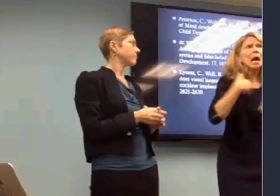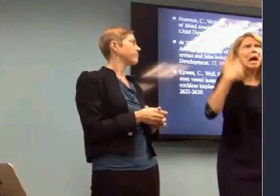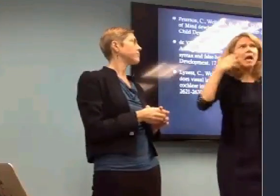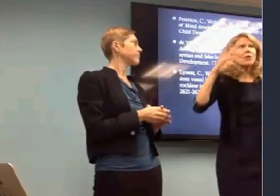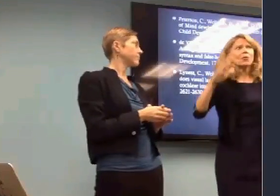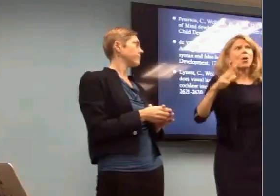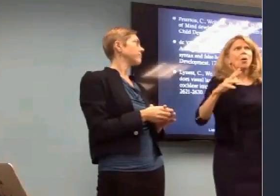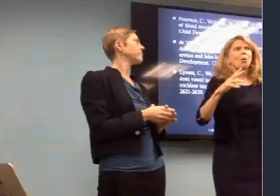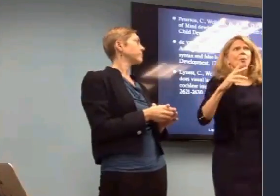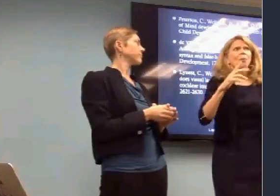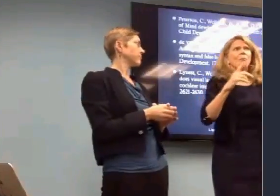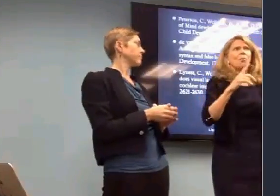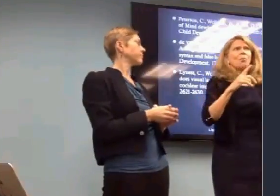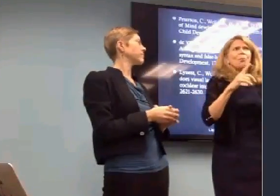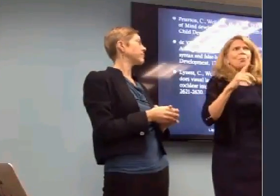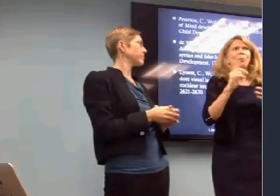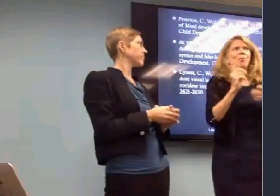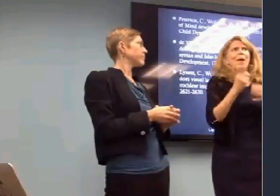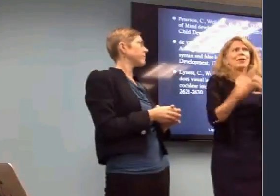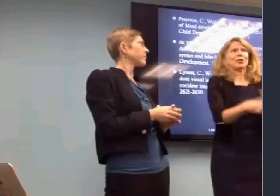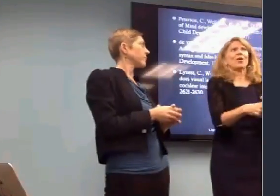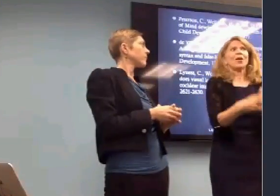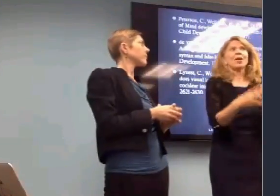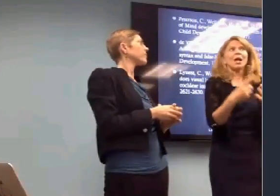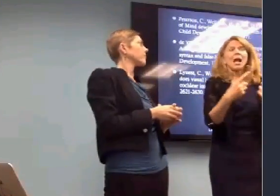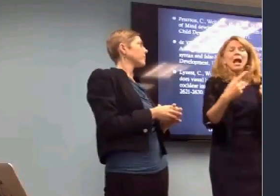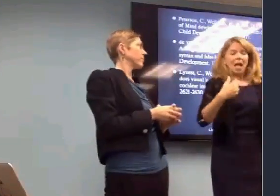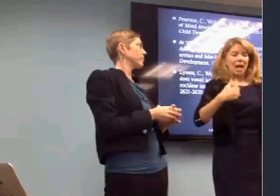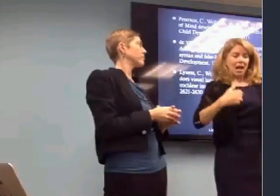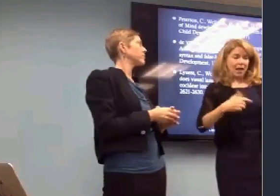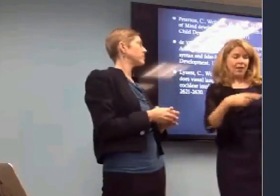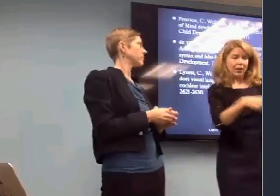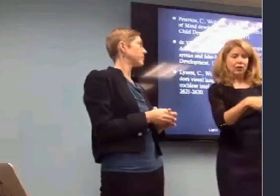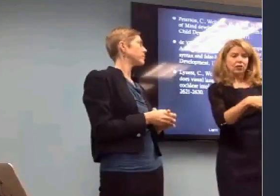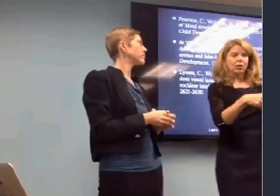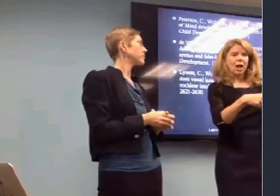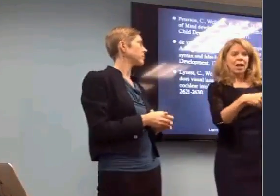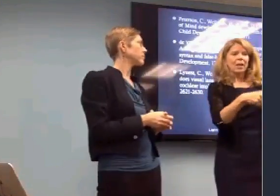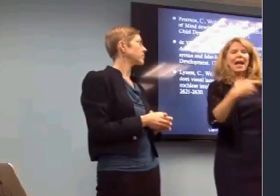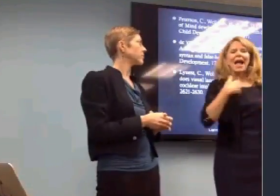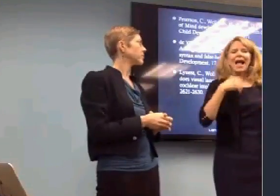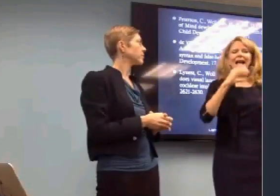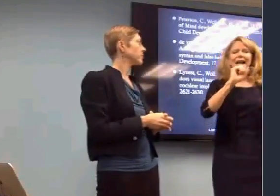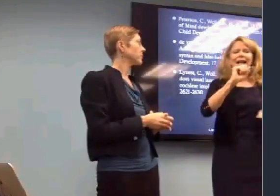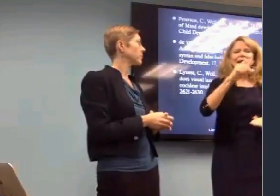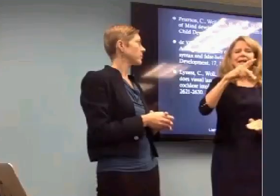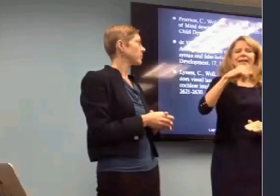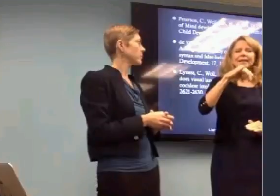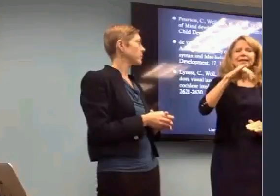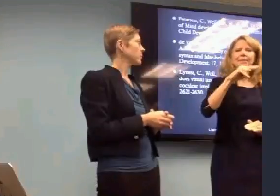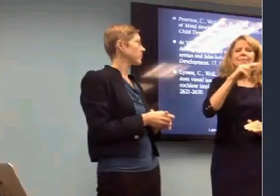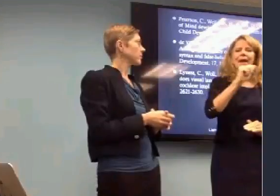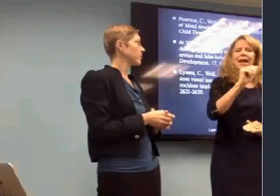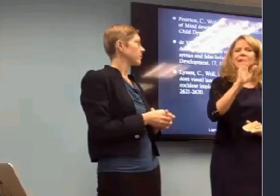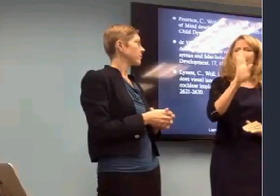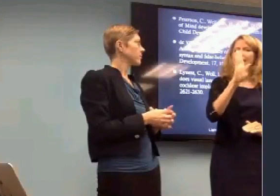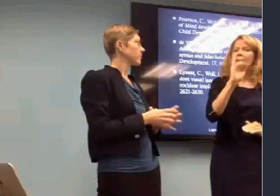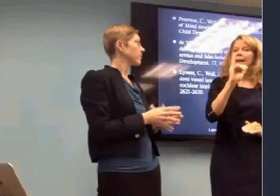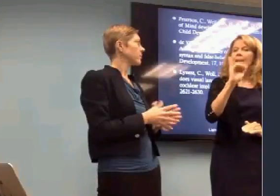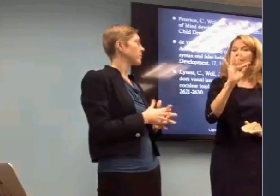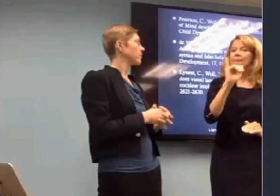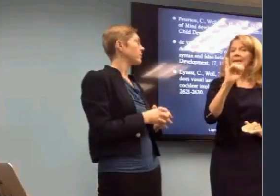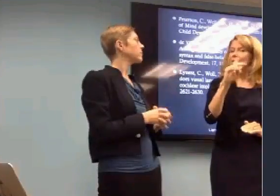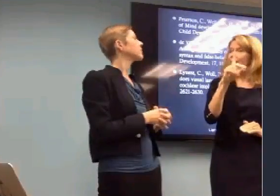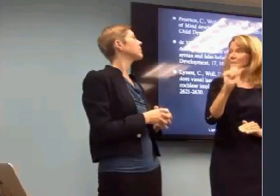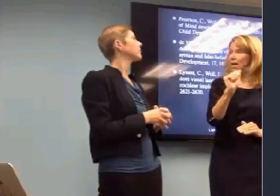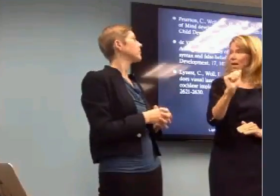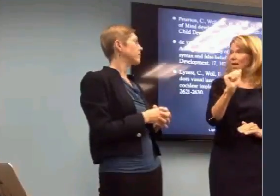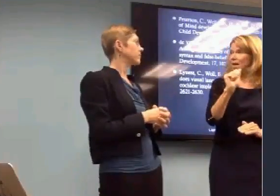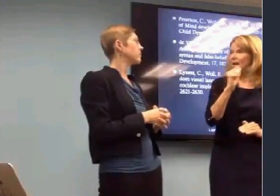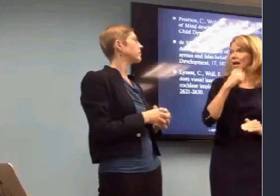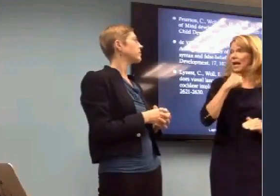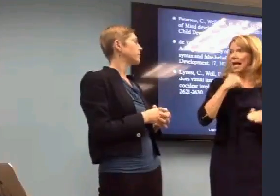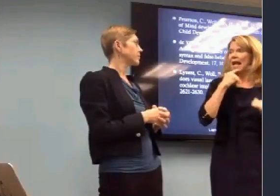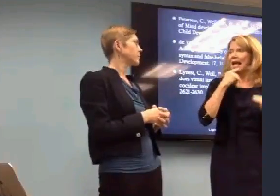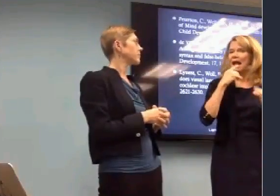The child had spinal fibula, and she had fluid on the brain, and some had a tooth that